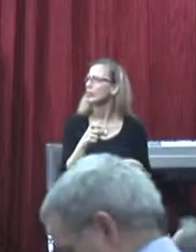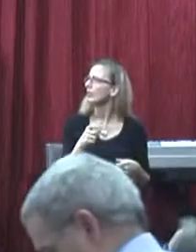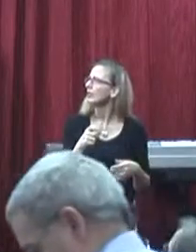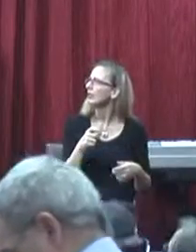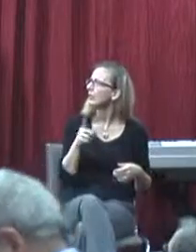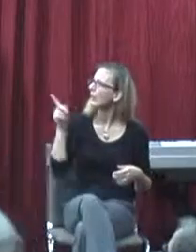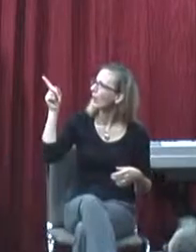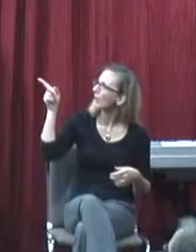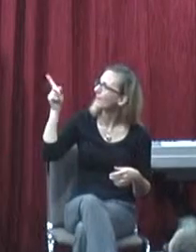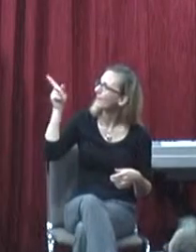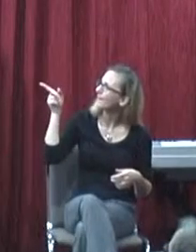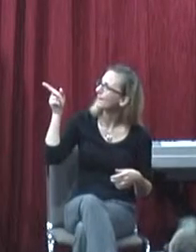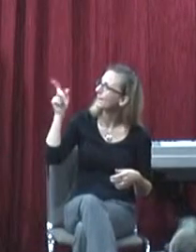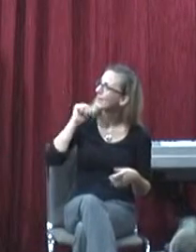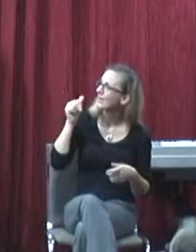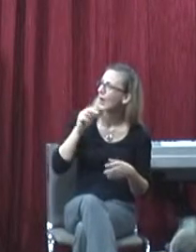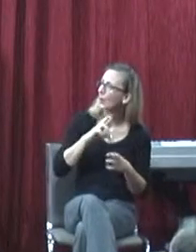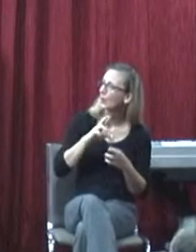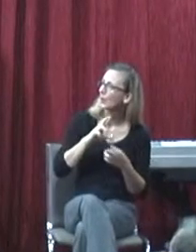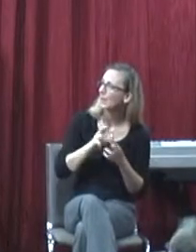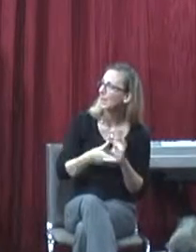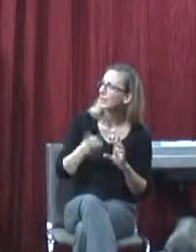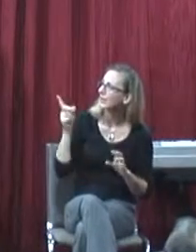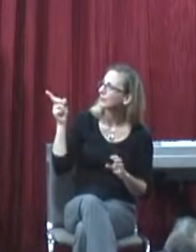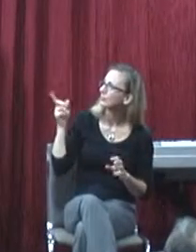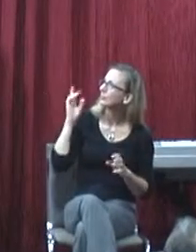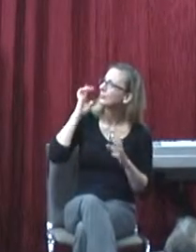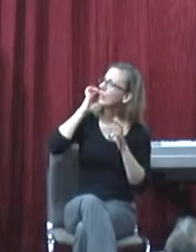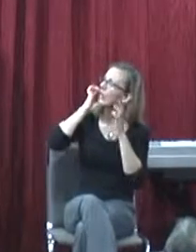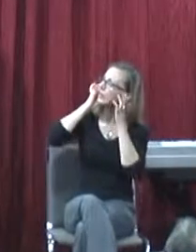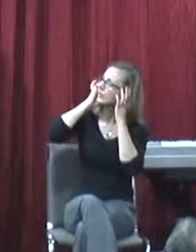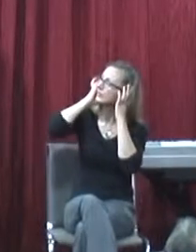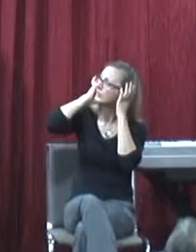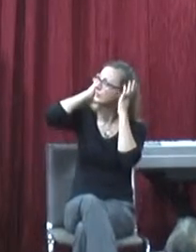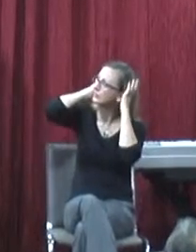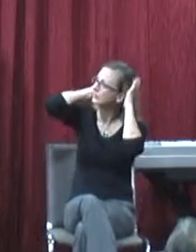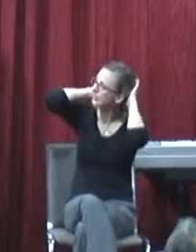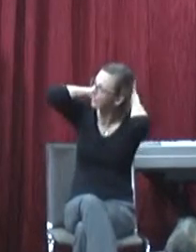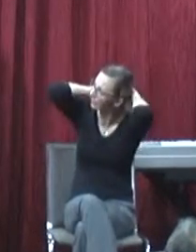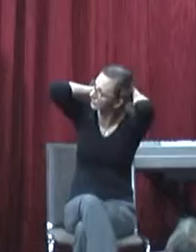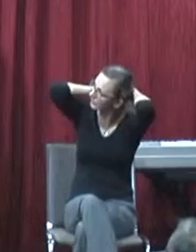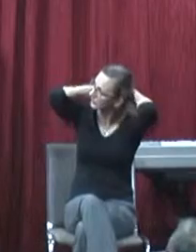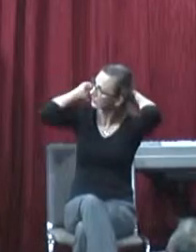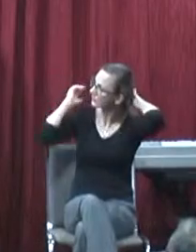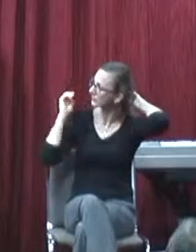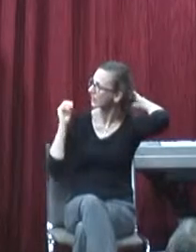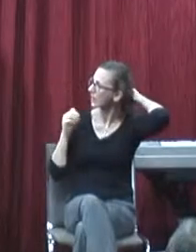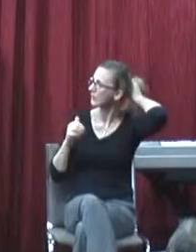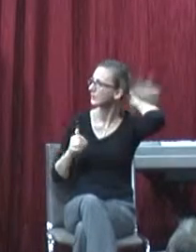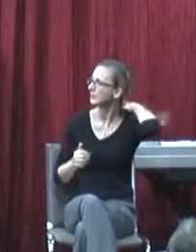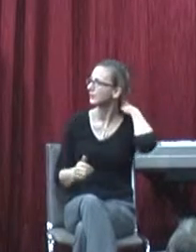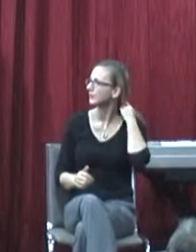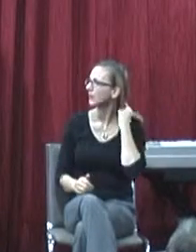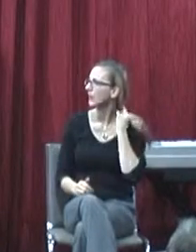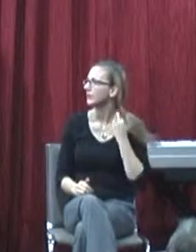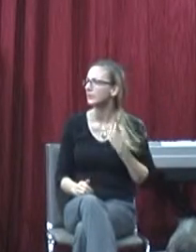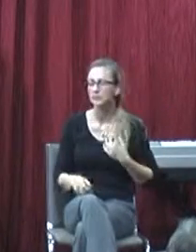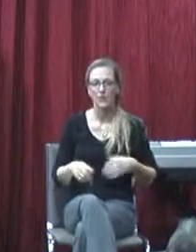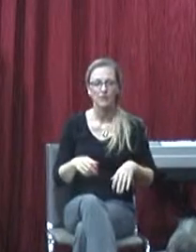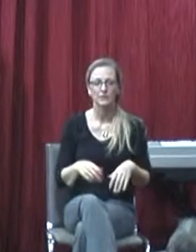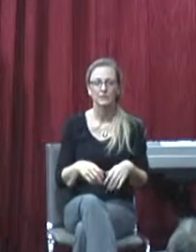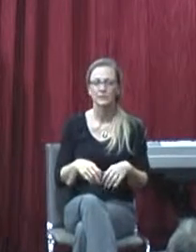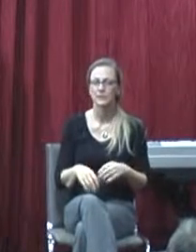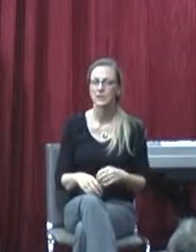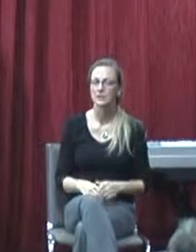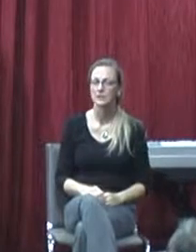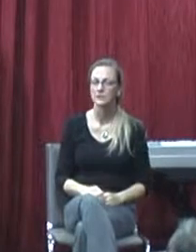Obviously not repentant, not repentant at all, justifying their murder by blaming Shechem for what had happened here.